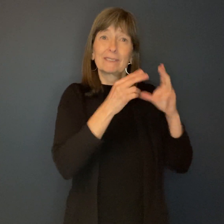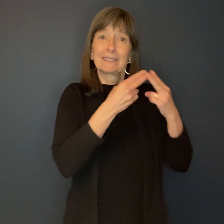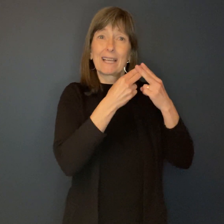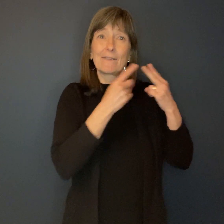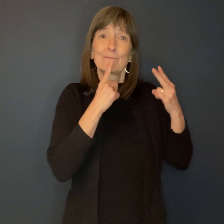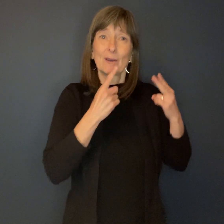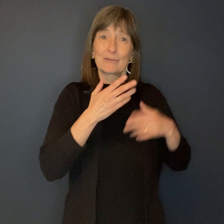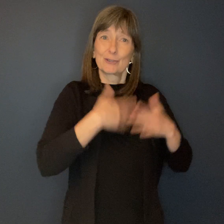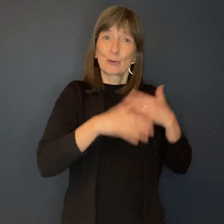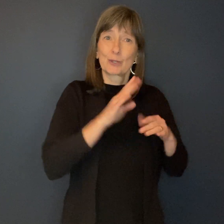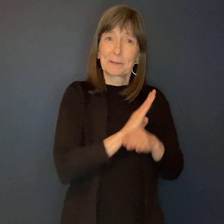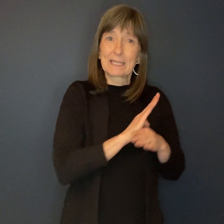would have been back in the 90s,